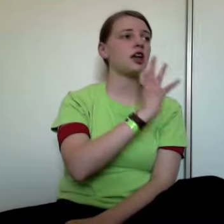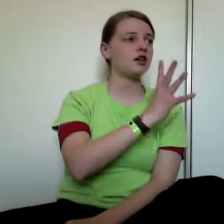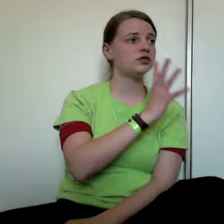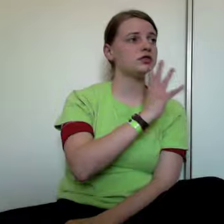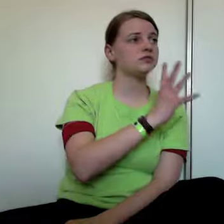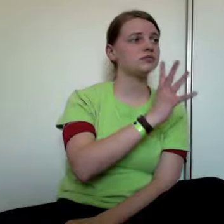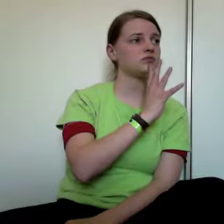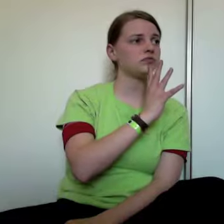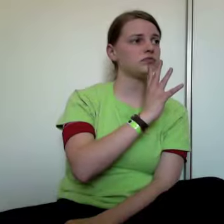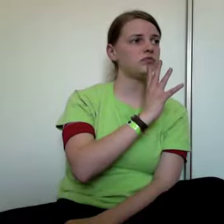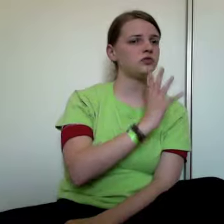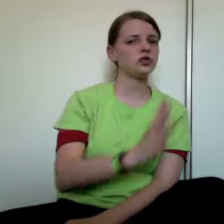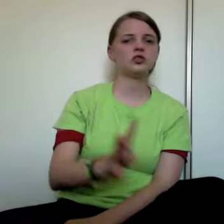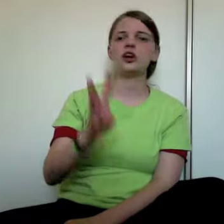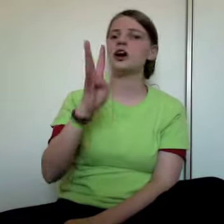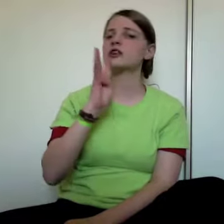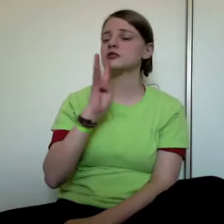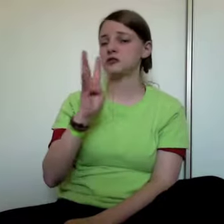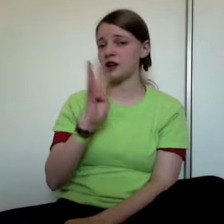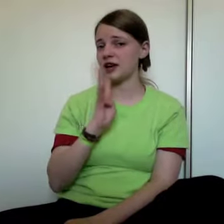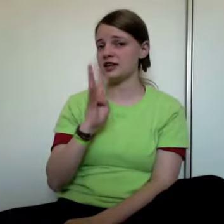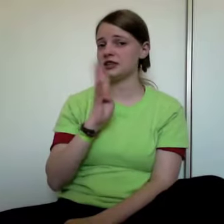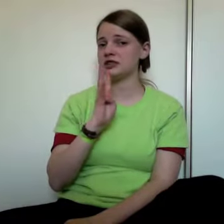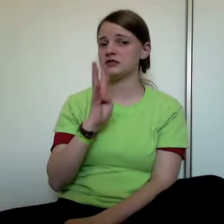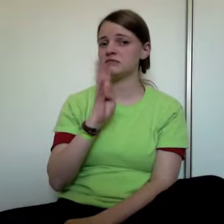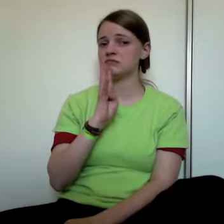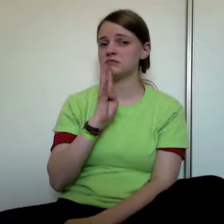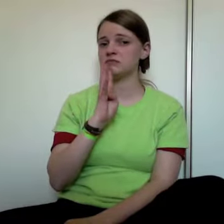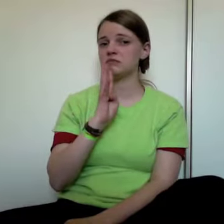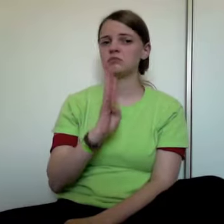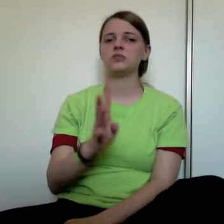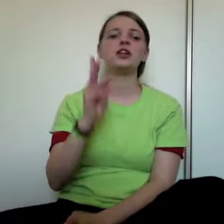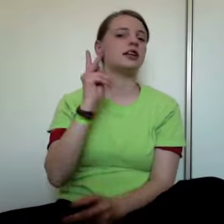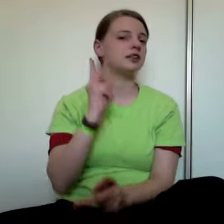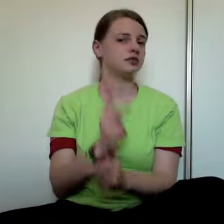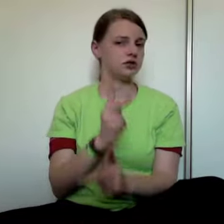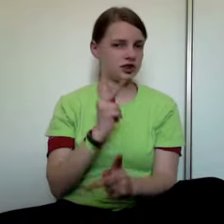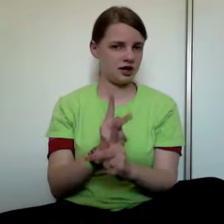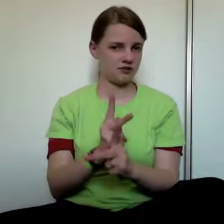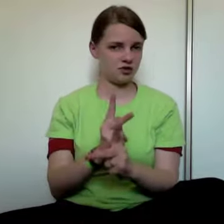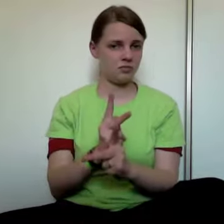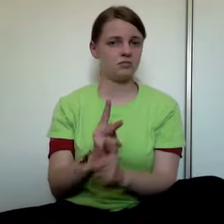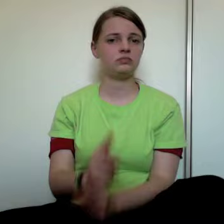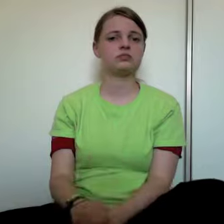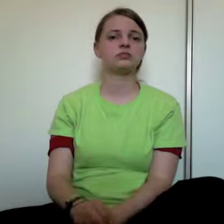left, talk right, and then careful.